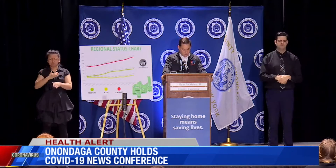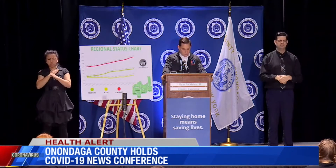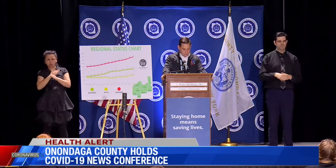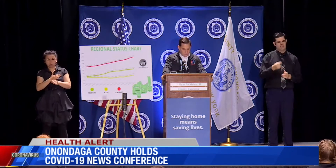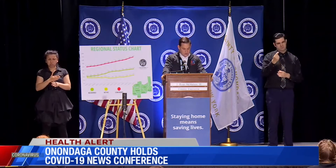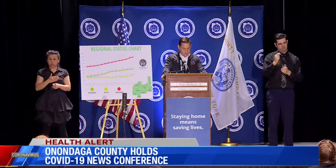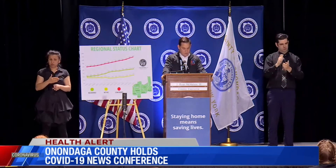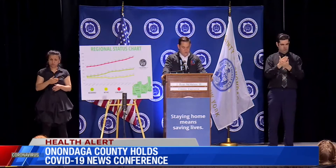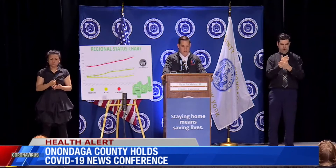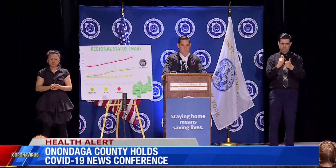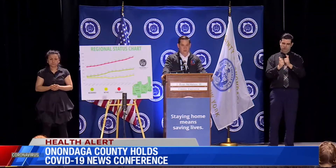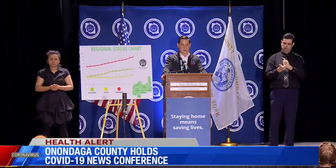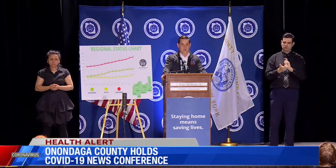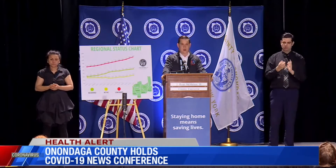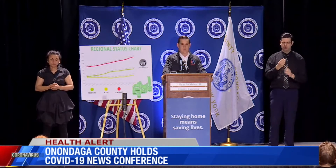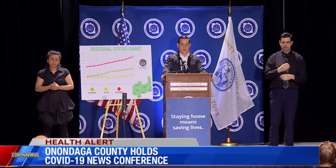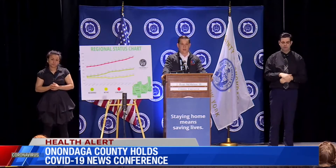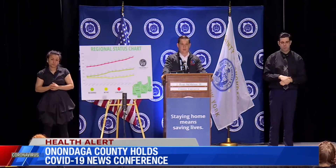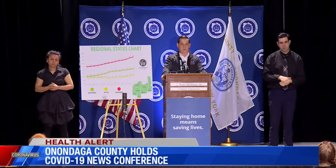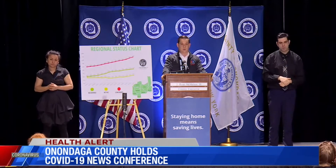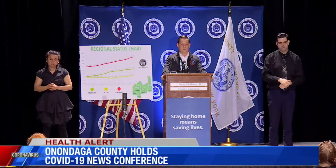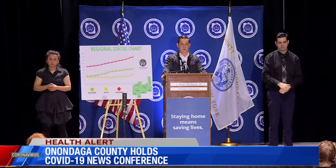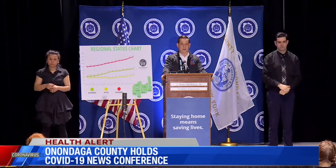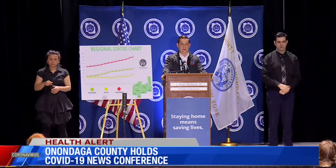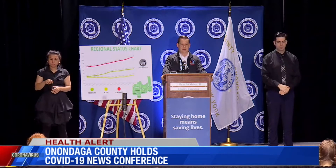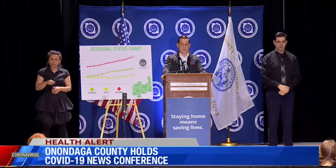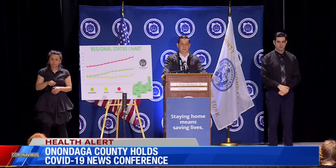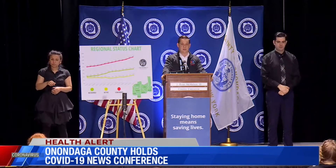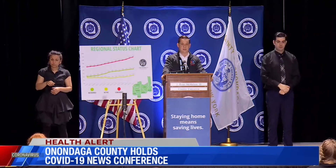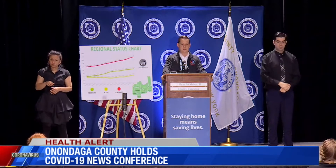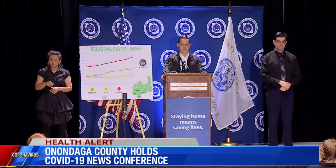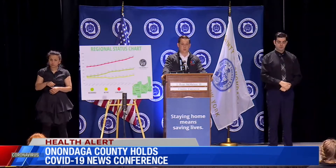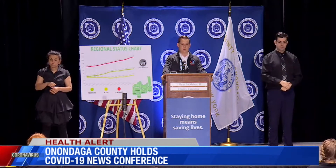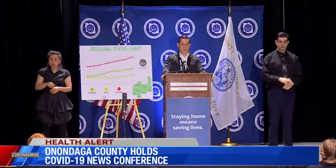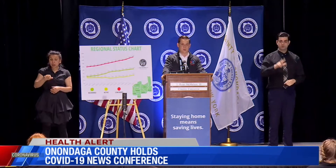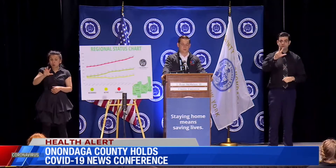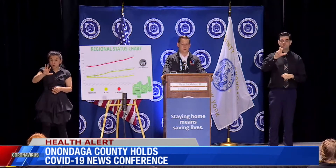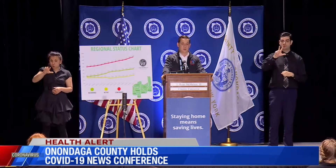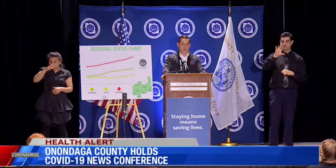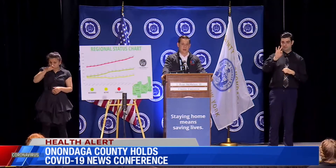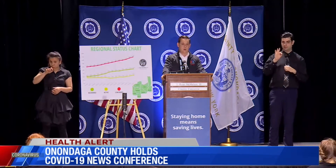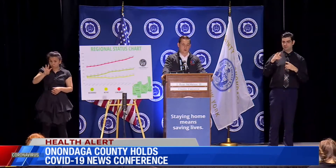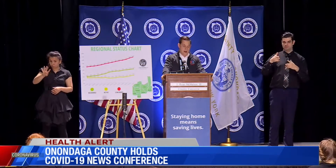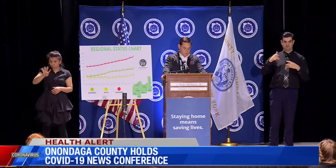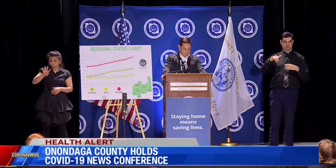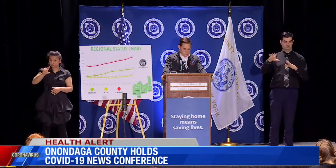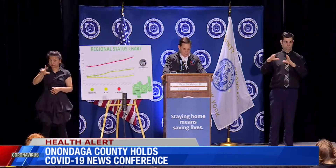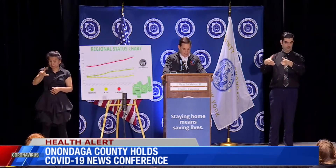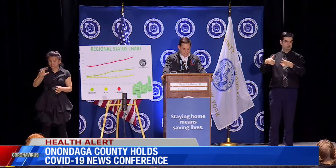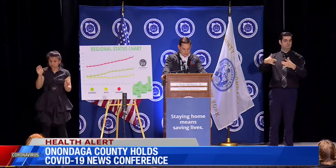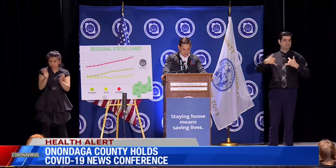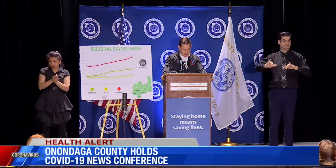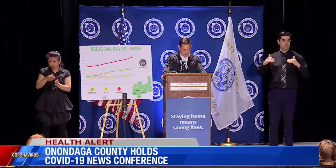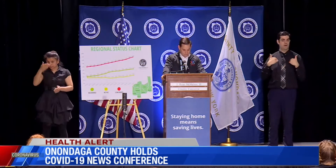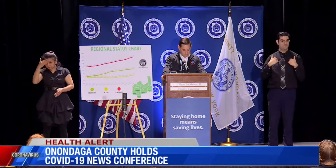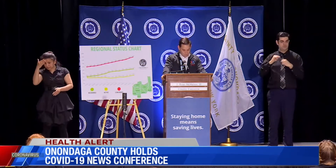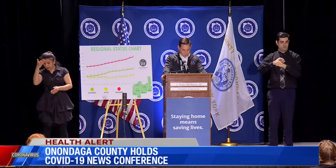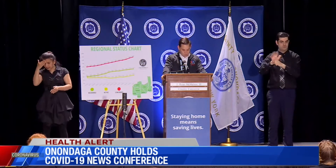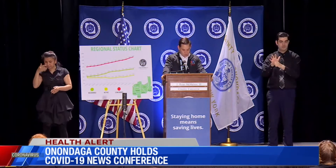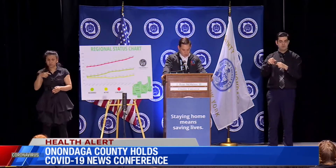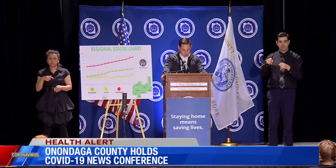caseload. 70% of these are related to affiliated cases in senior buildings and or household